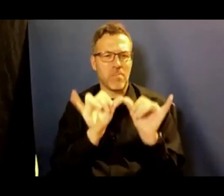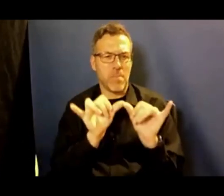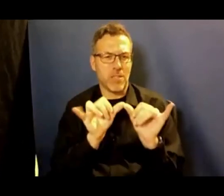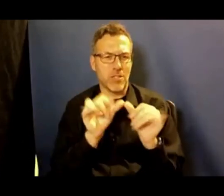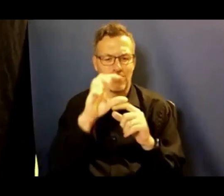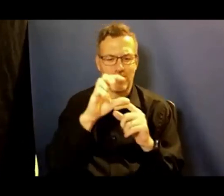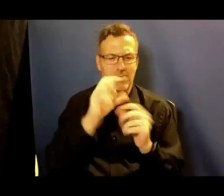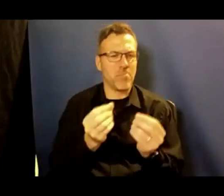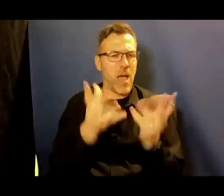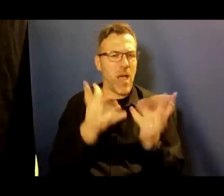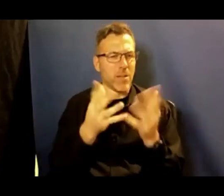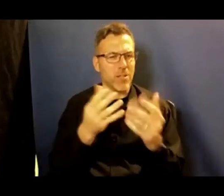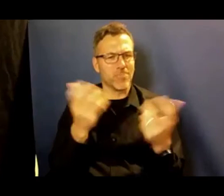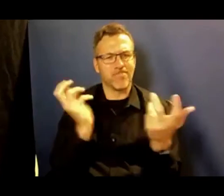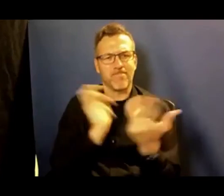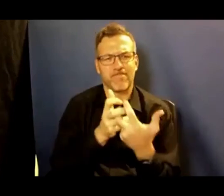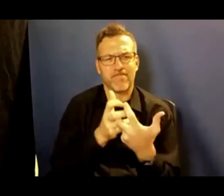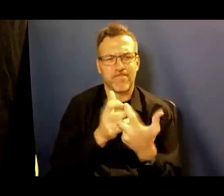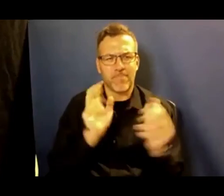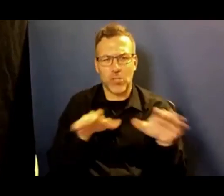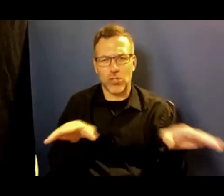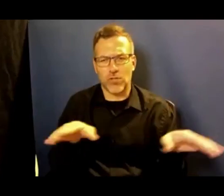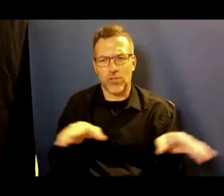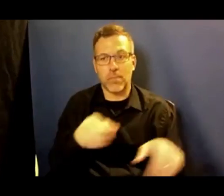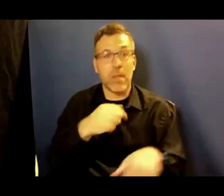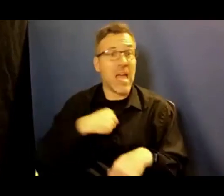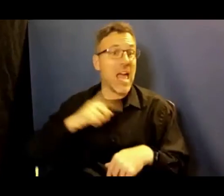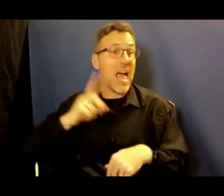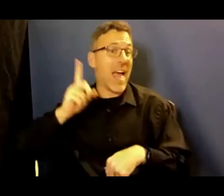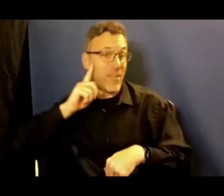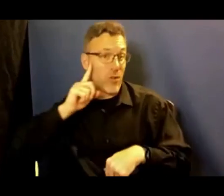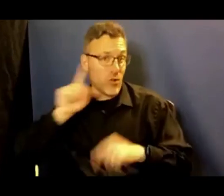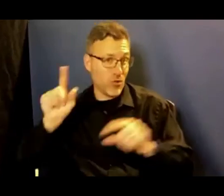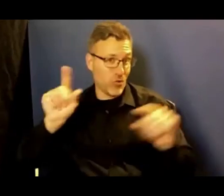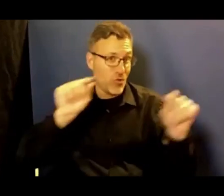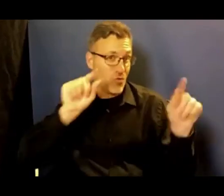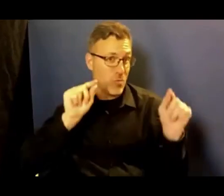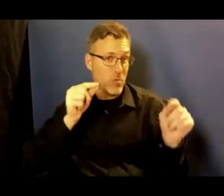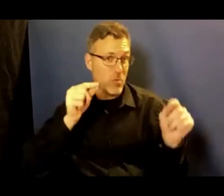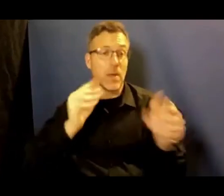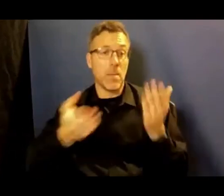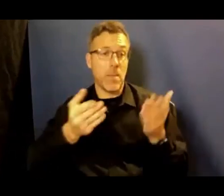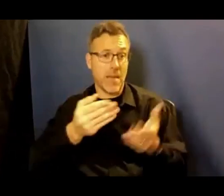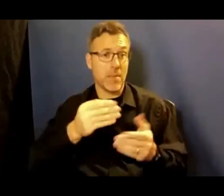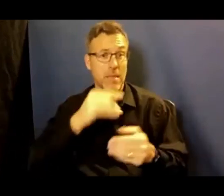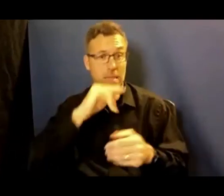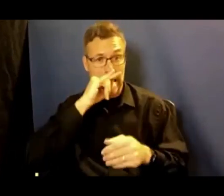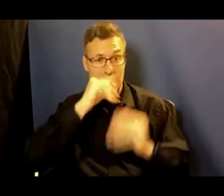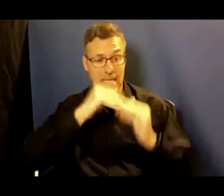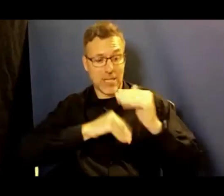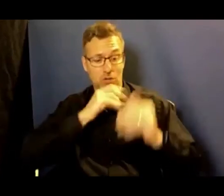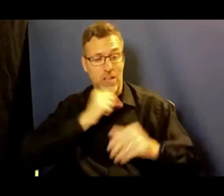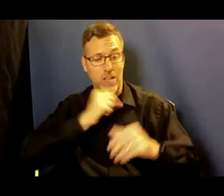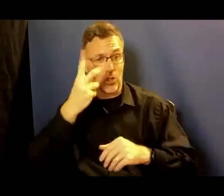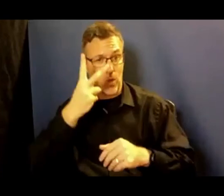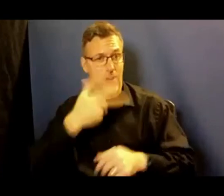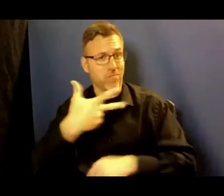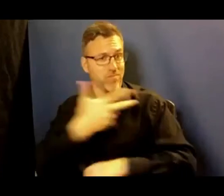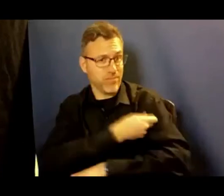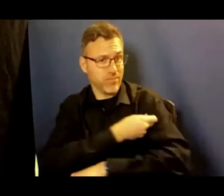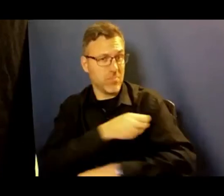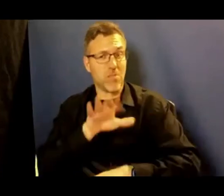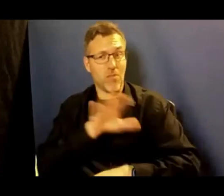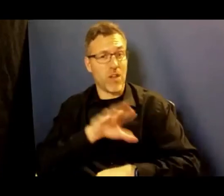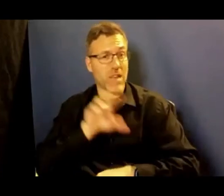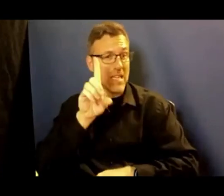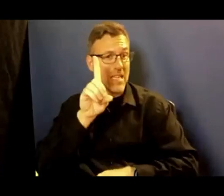but I don't know. And I'd rather they took their time and figured things out. That being said, though, our teenagers need to be